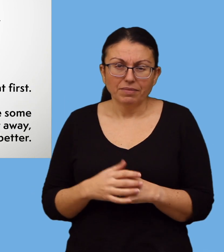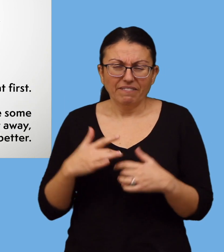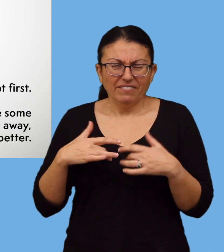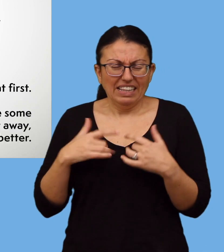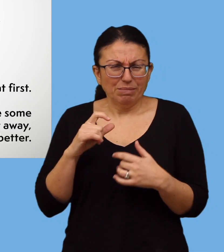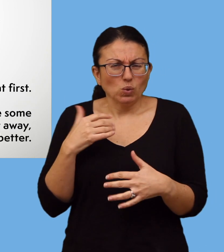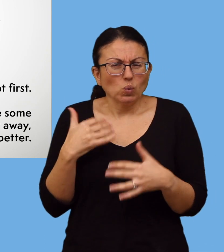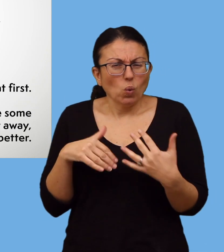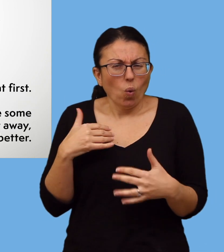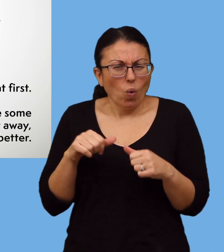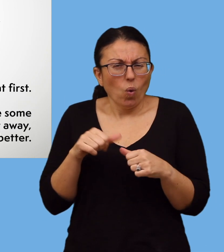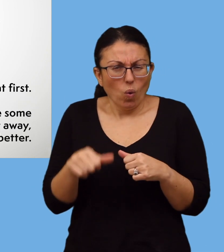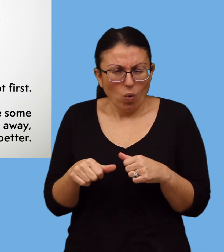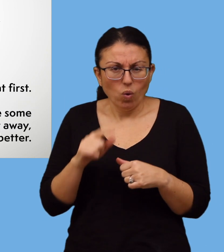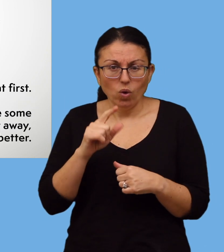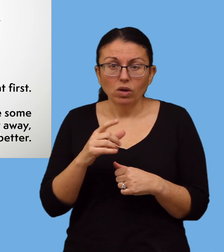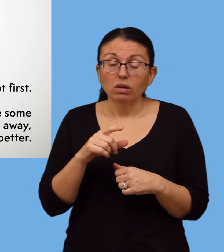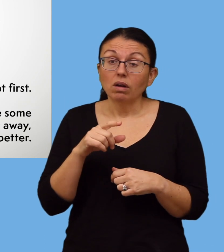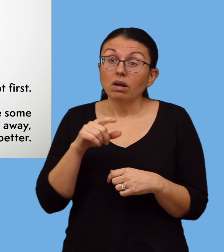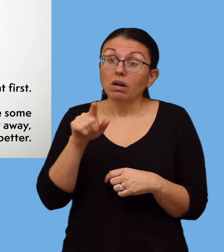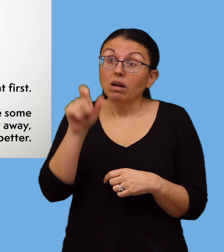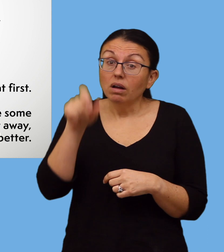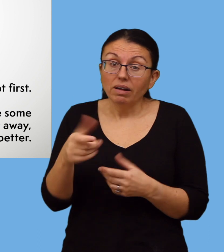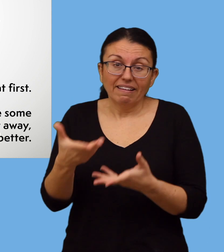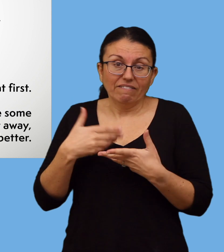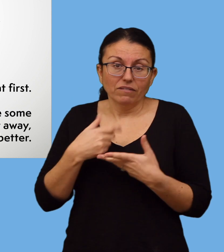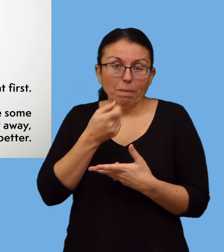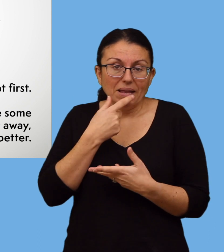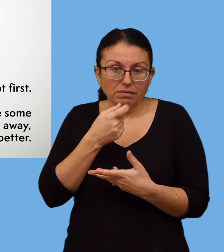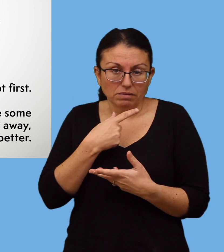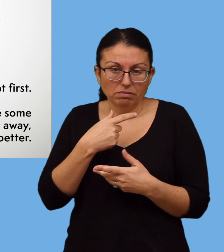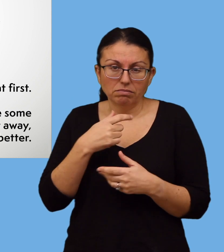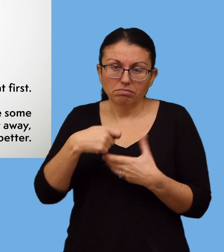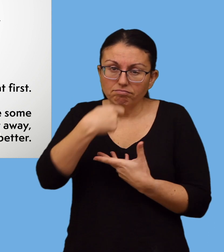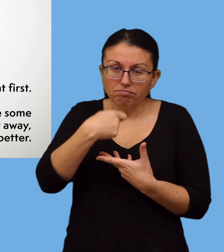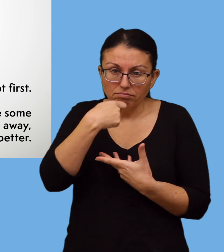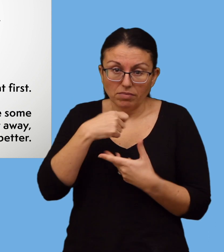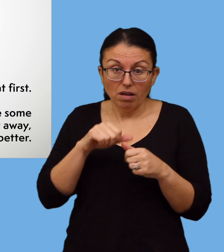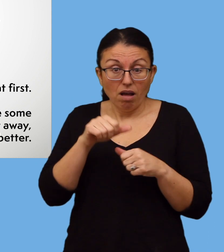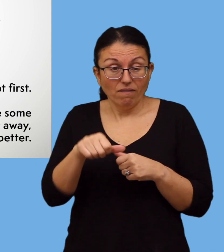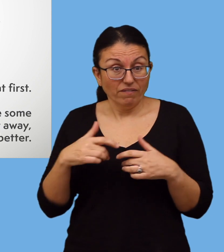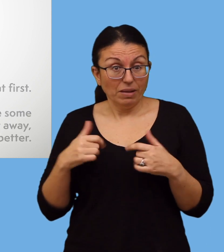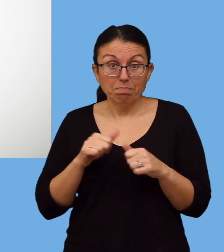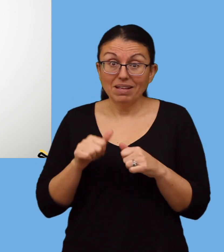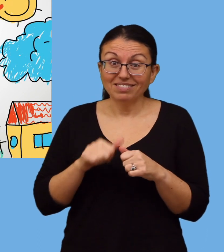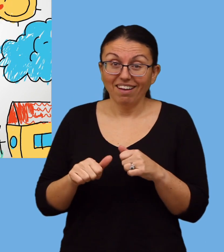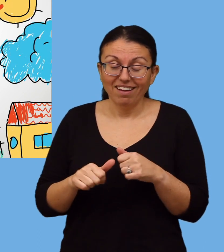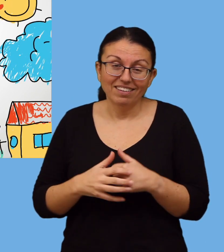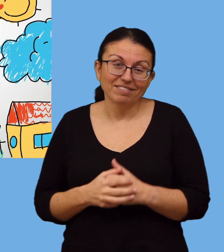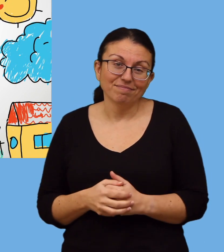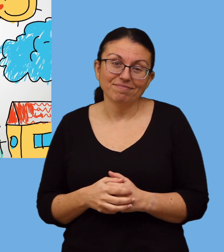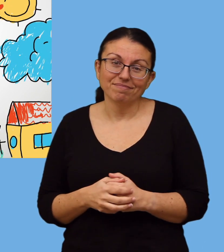I felt a tiny bit sore at first. The nurse gave me some medicine straight away, and soon I felt better.